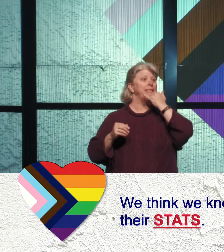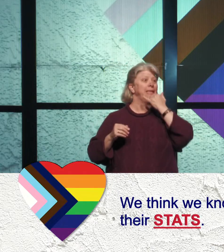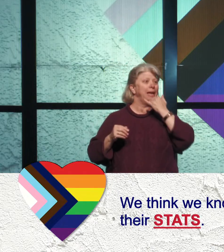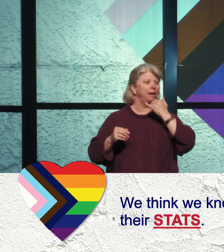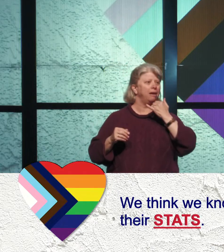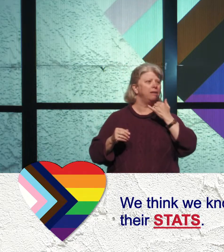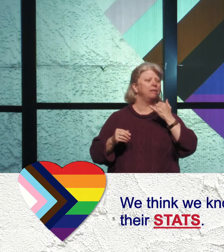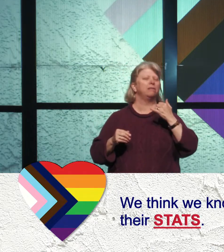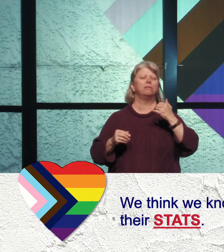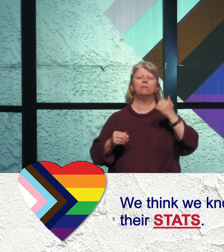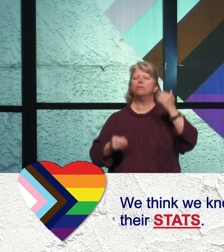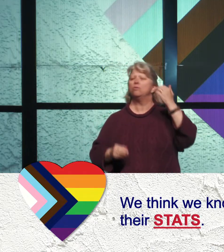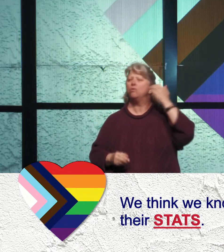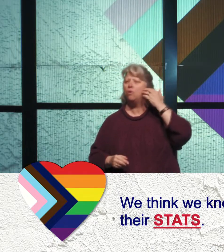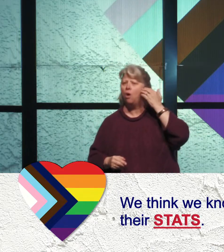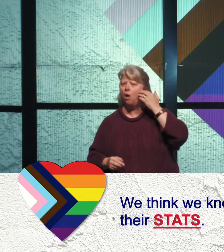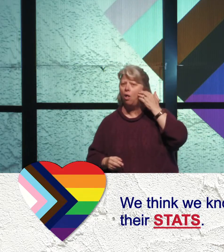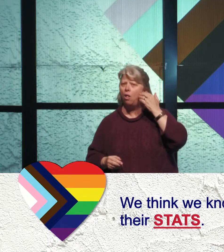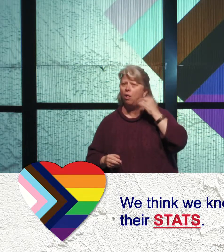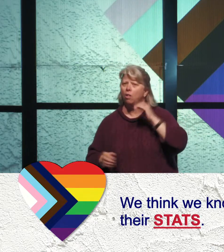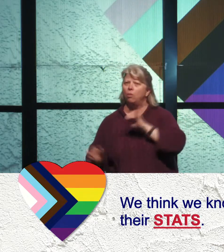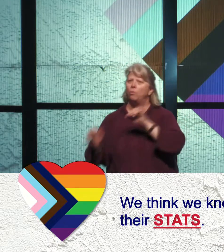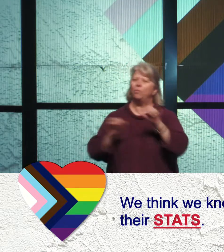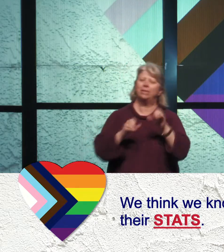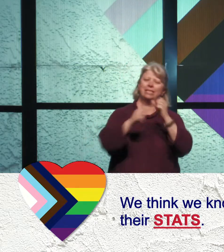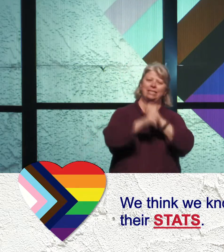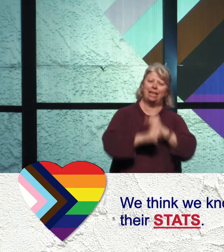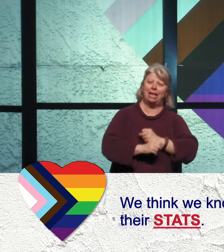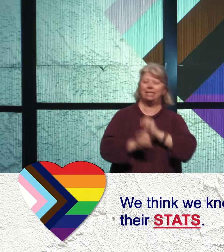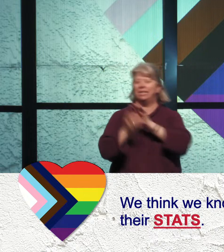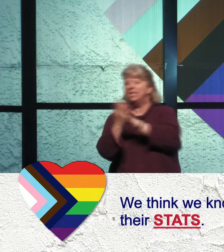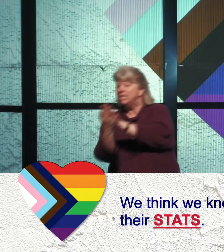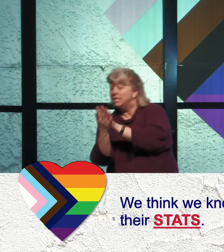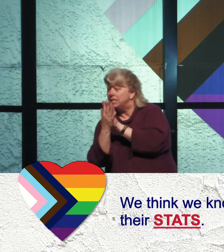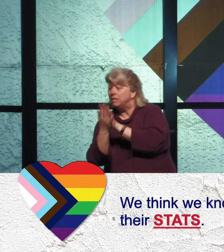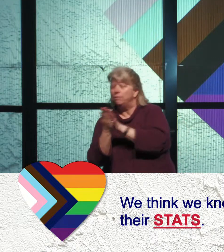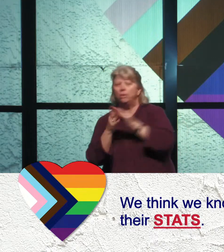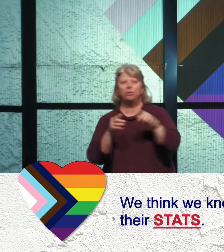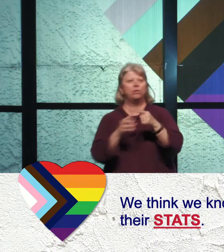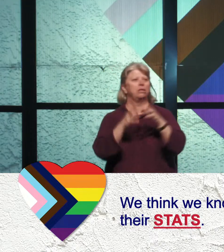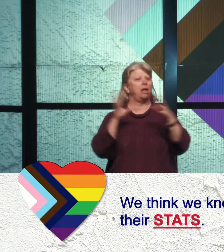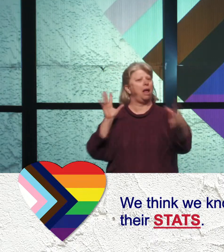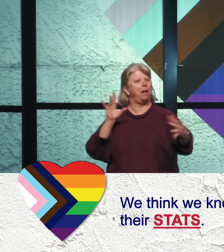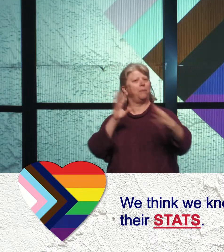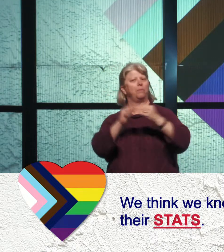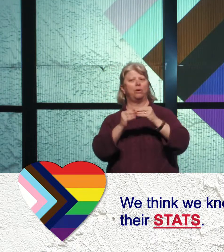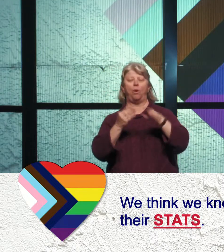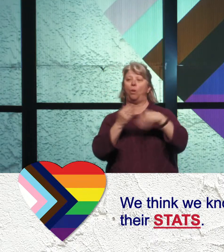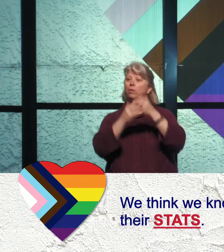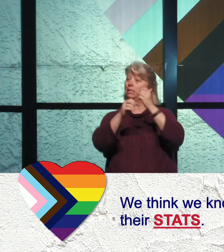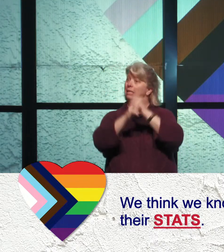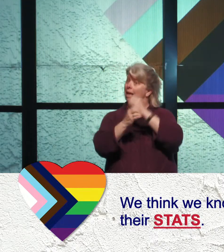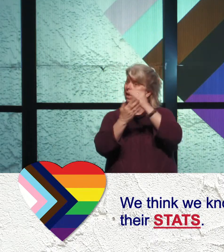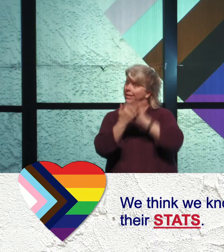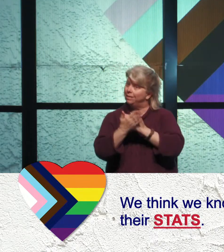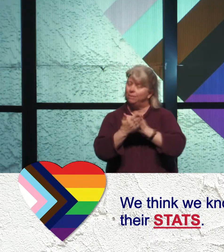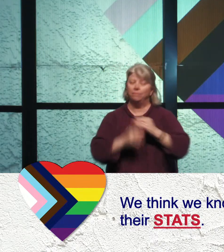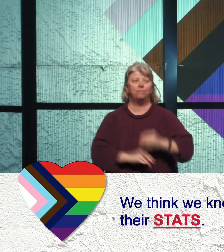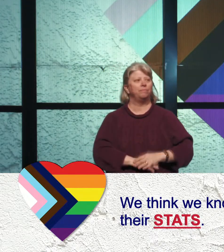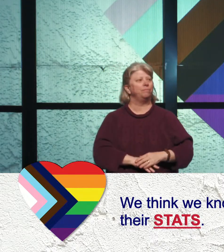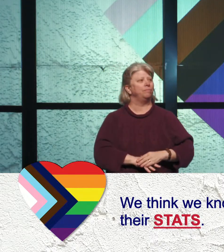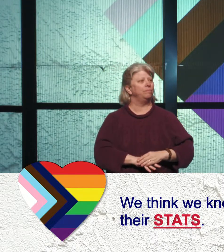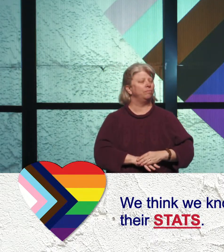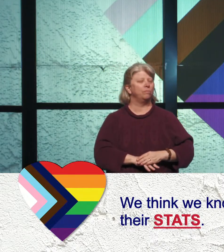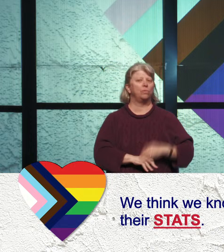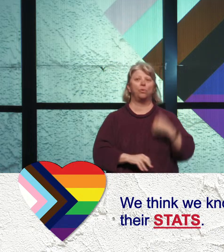like knowledge with stats, like intimacy with just amassing all of these stats. But